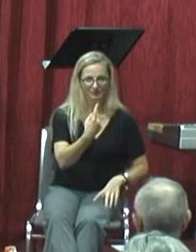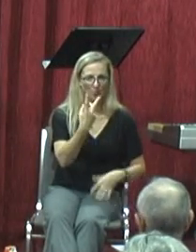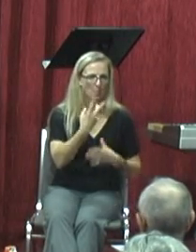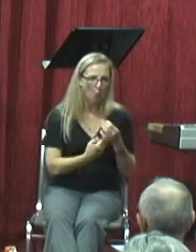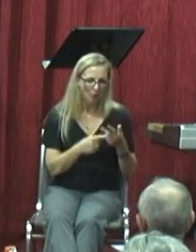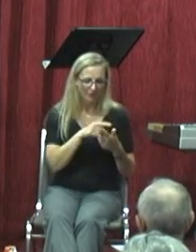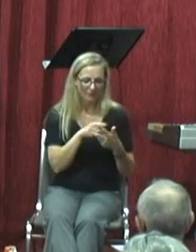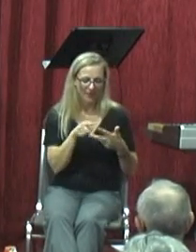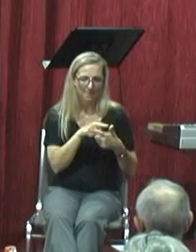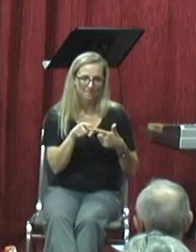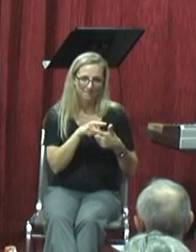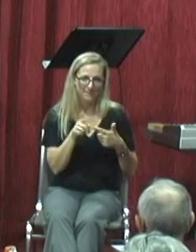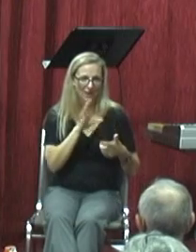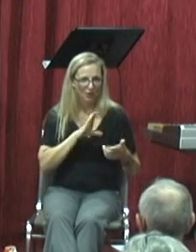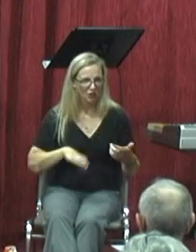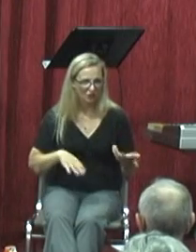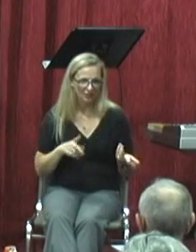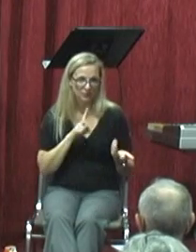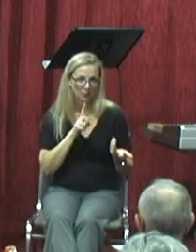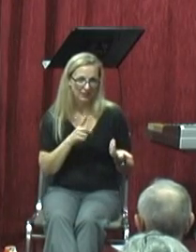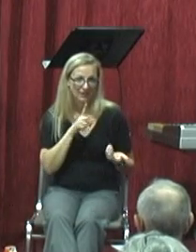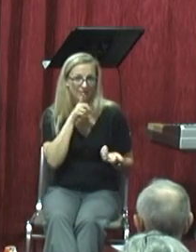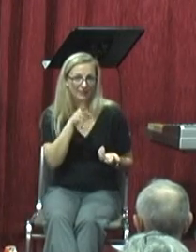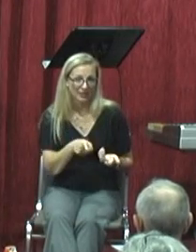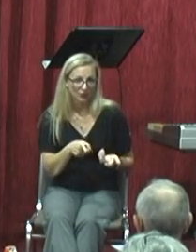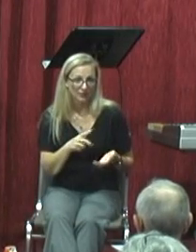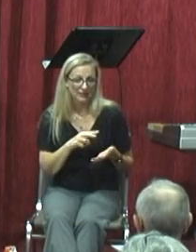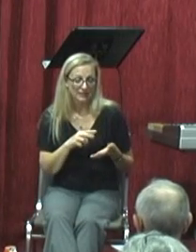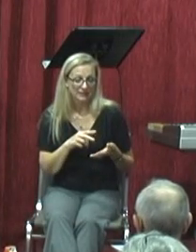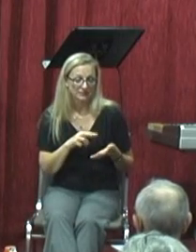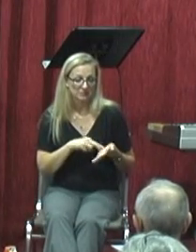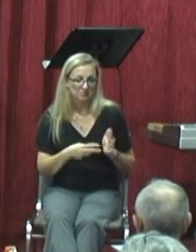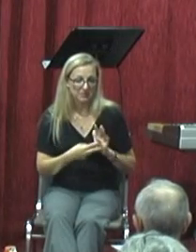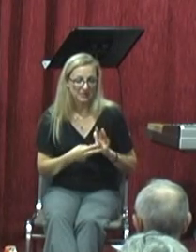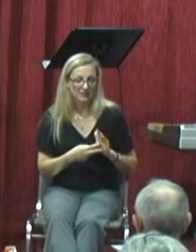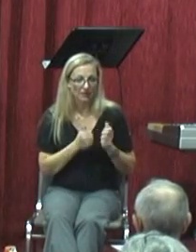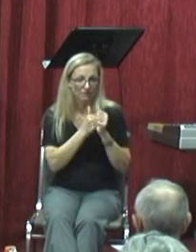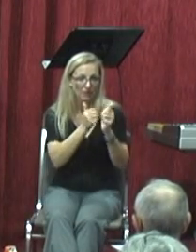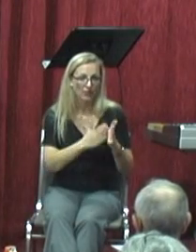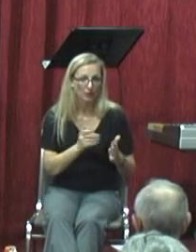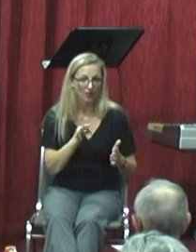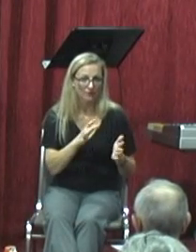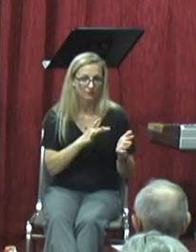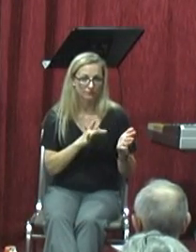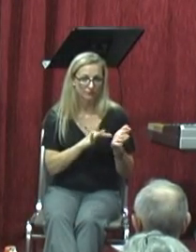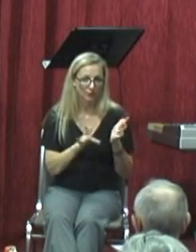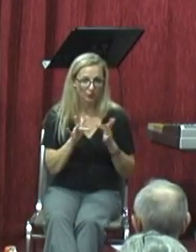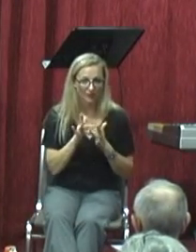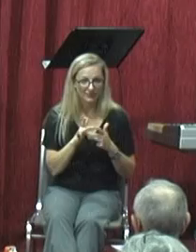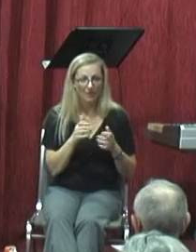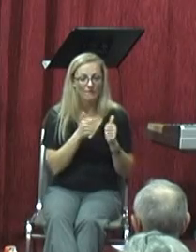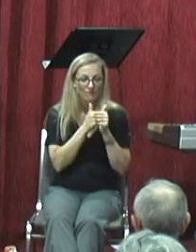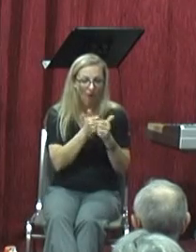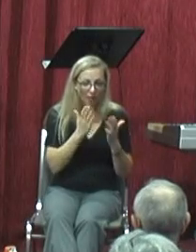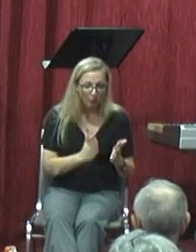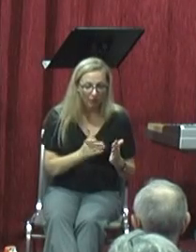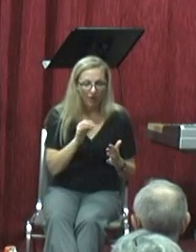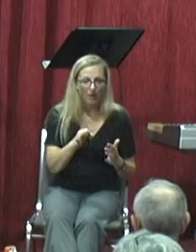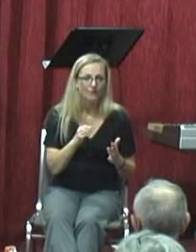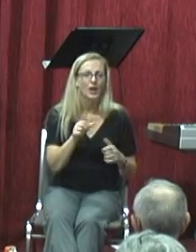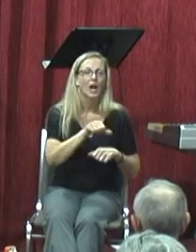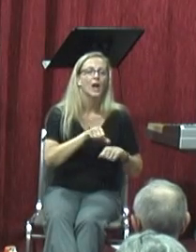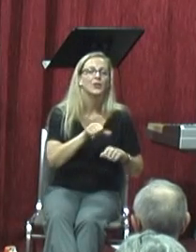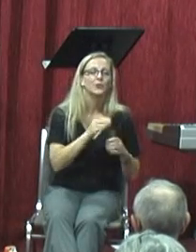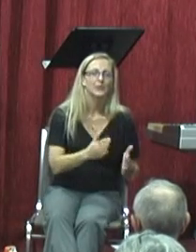a Christian really literally means a follower of the Christ, a follower of the anointed one, the